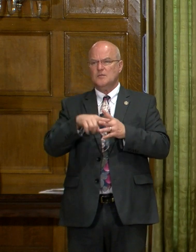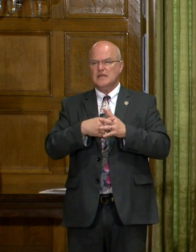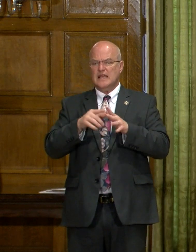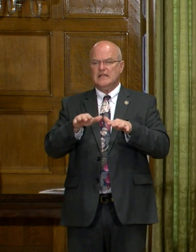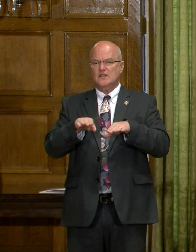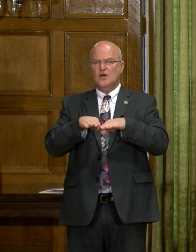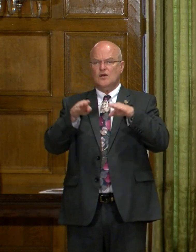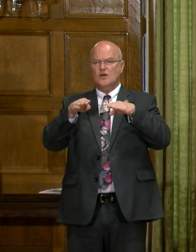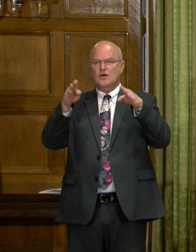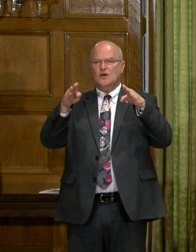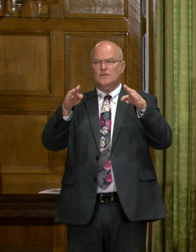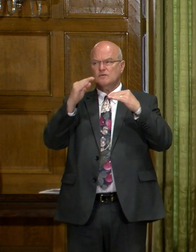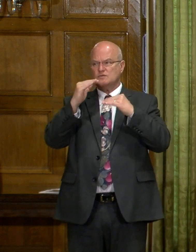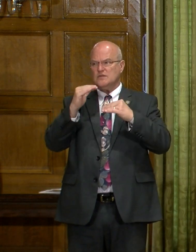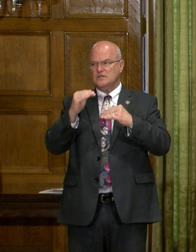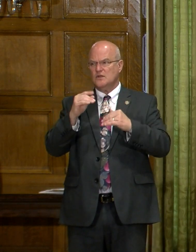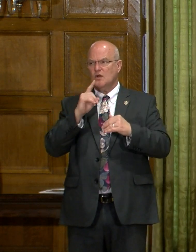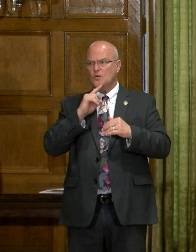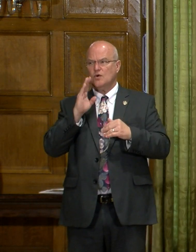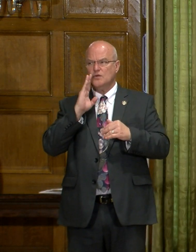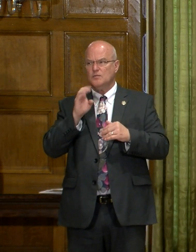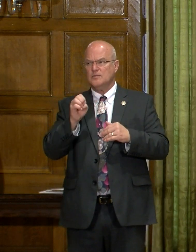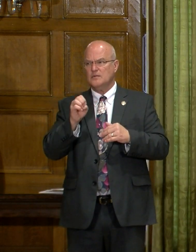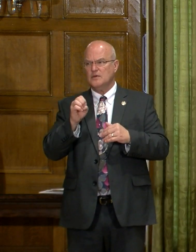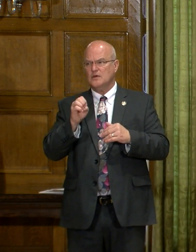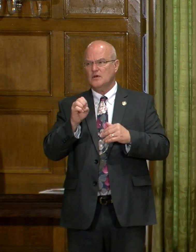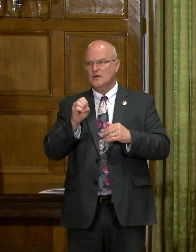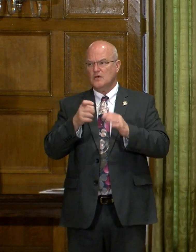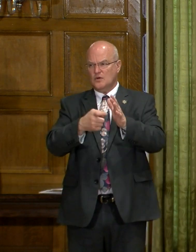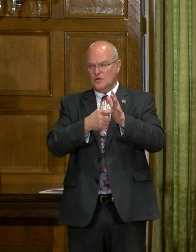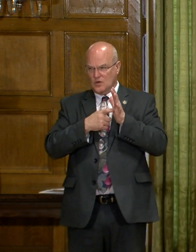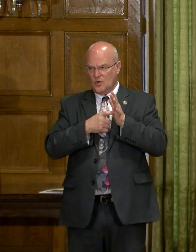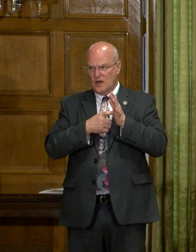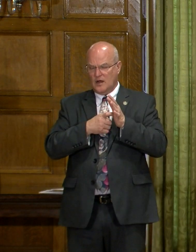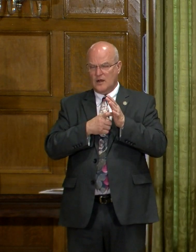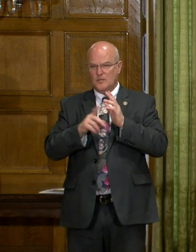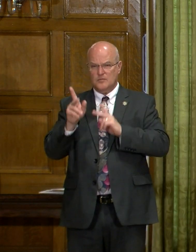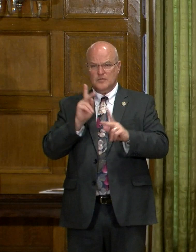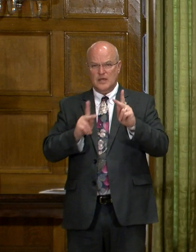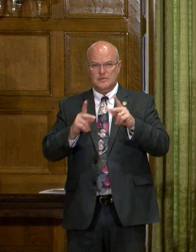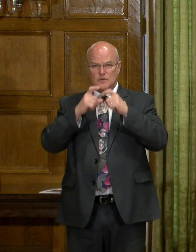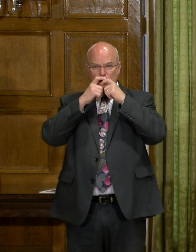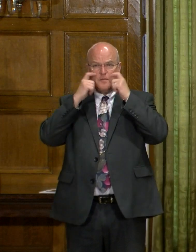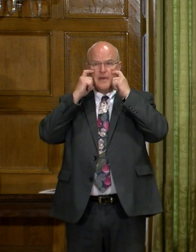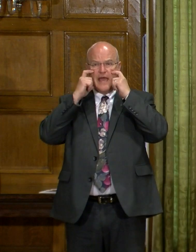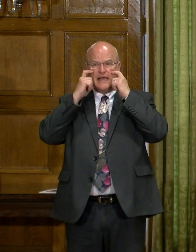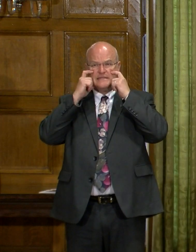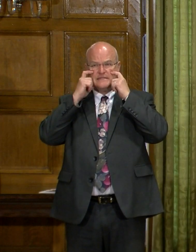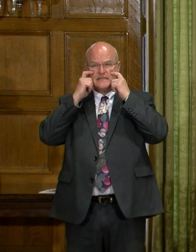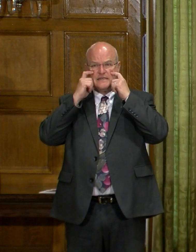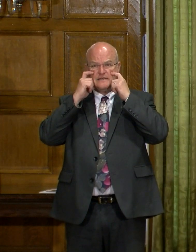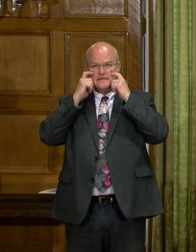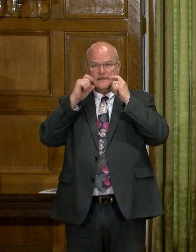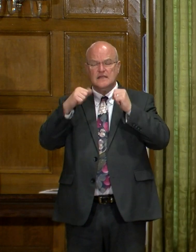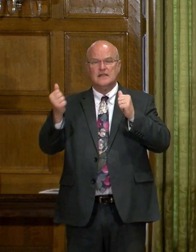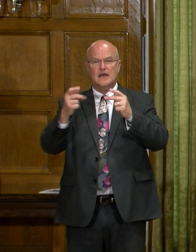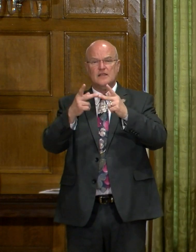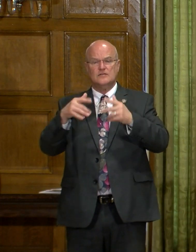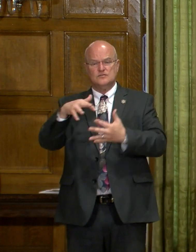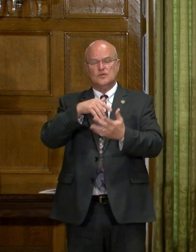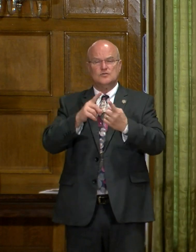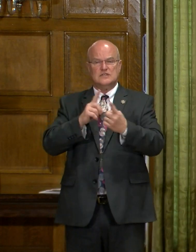to lift the restrictions, are you going to require Arkansans to wear masks and other